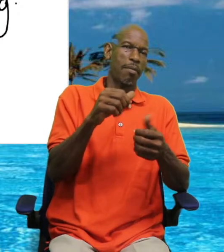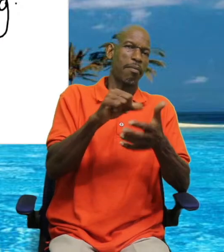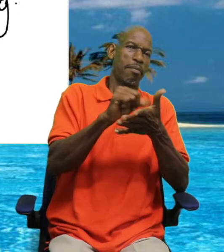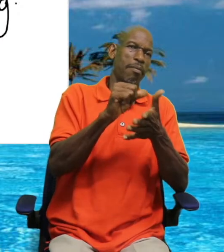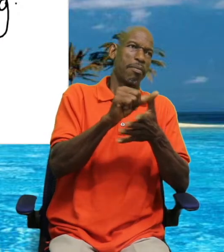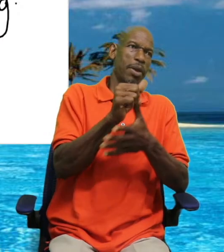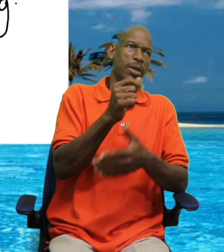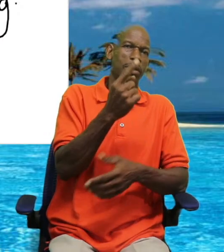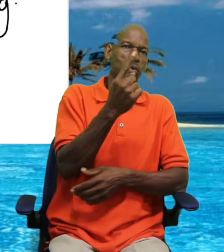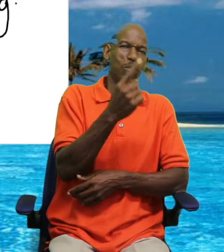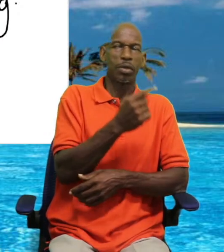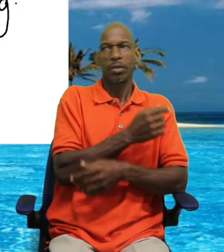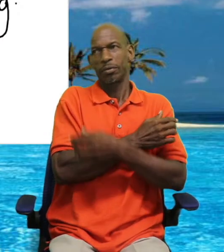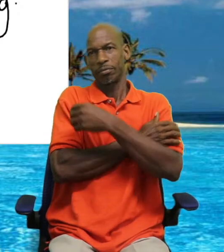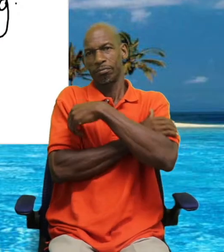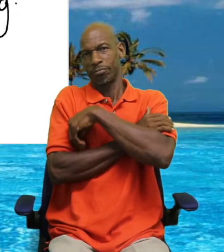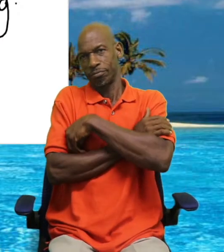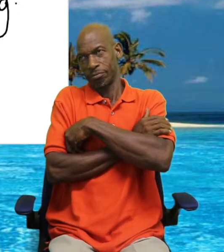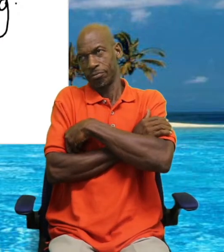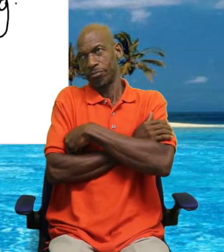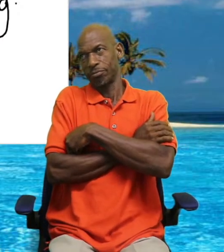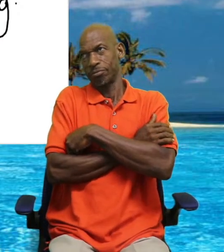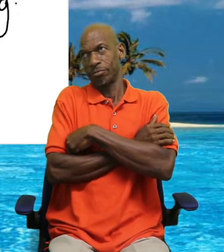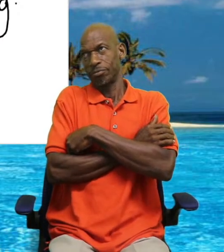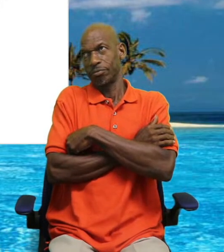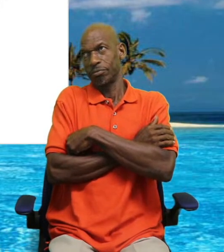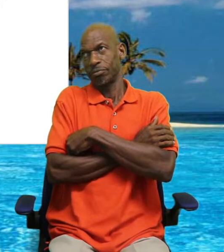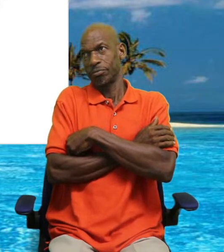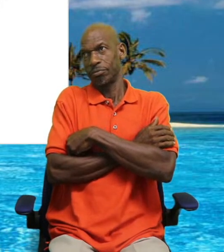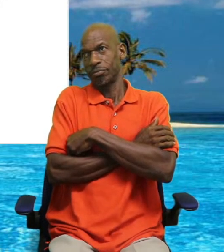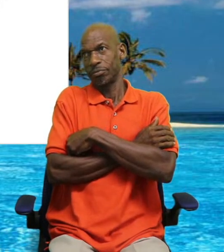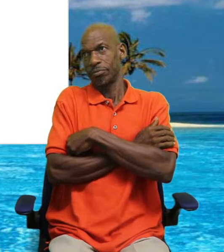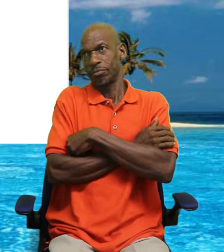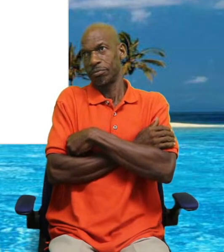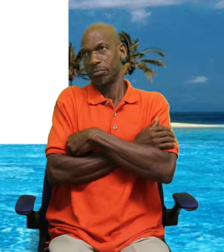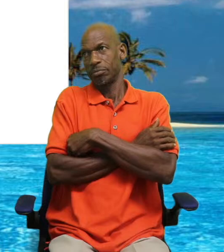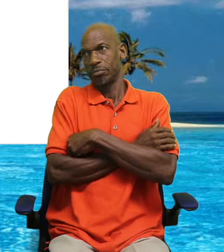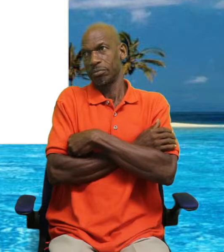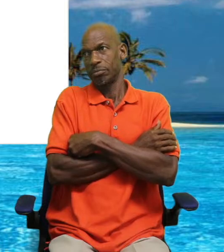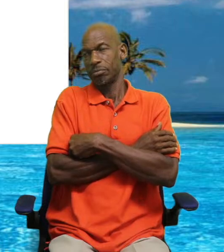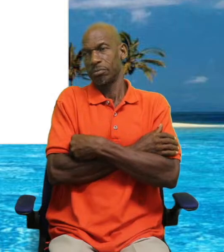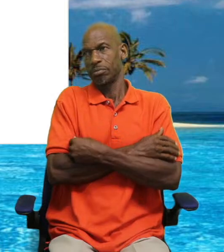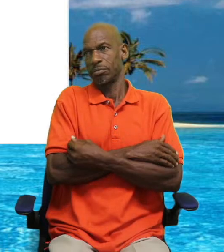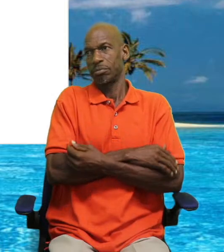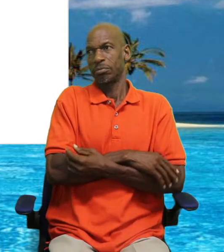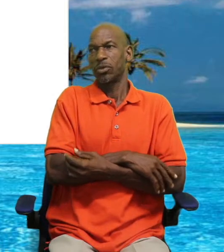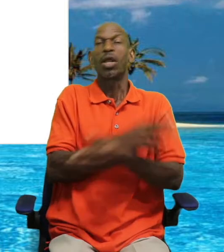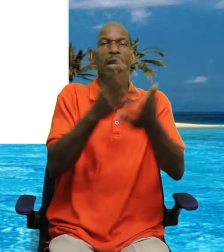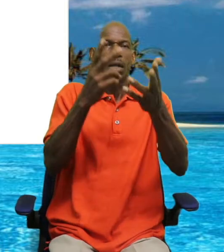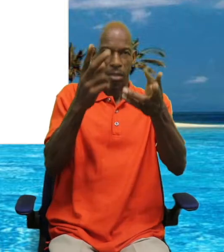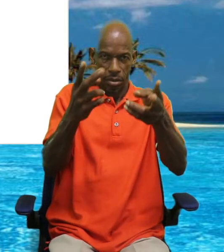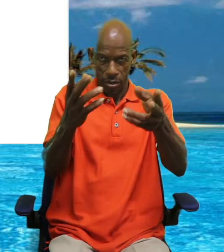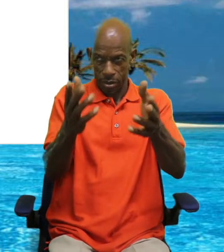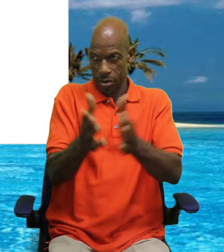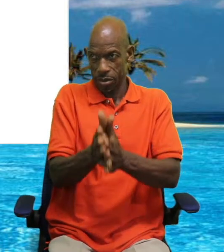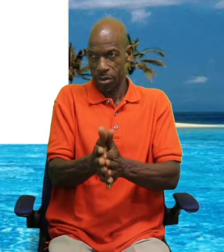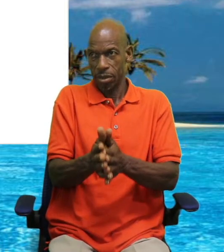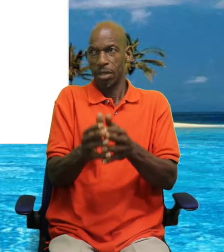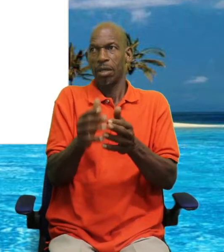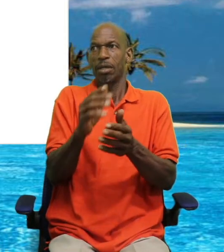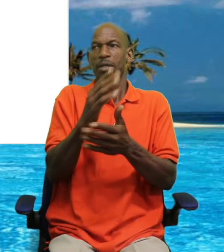and we are going to correct before we close off. So see if you got each section correct. Remember section A.